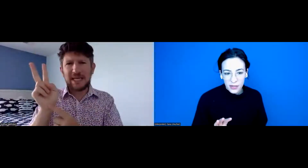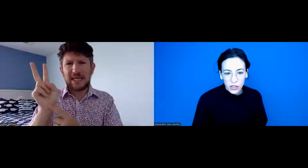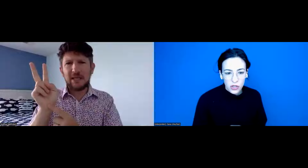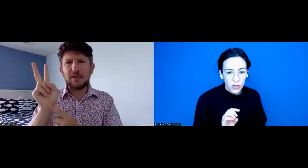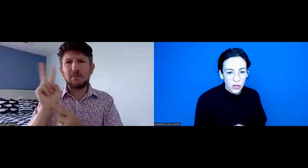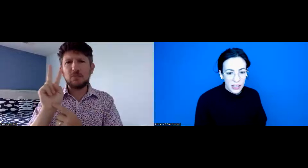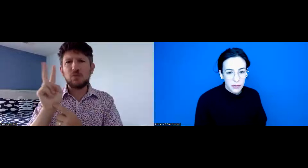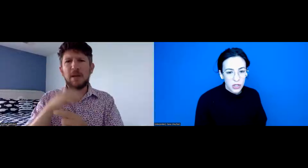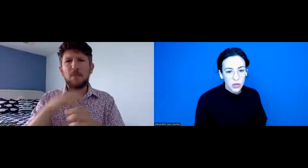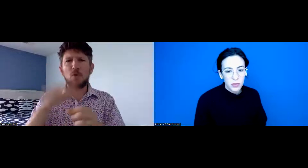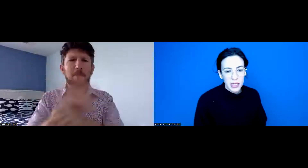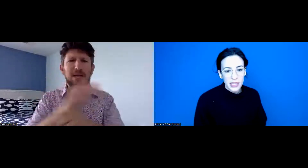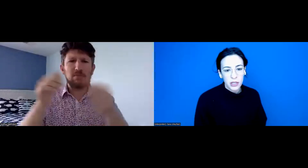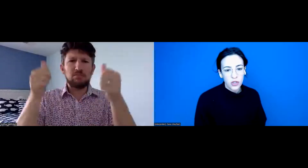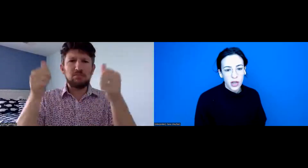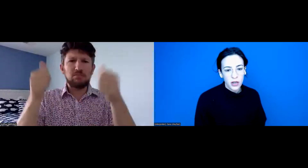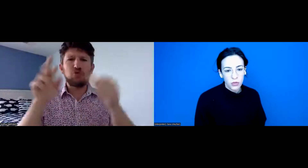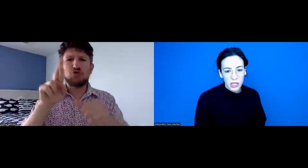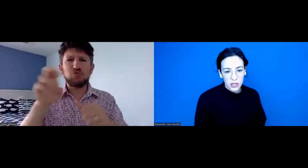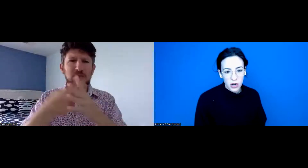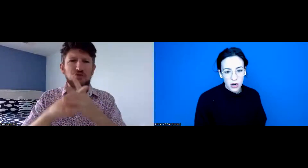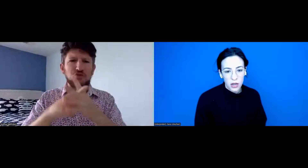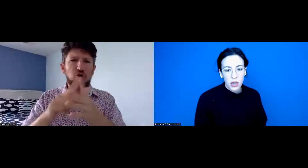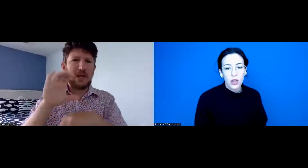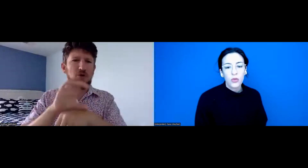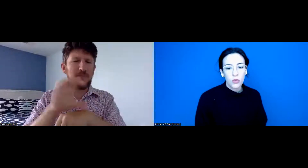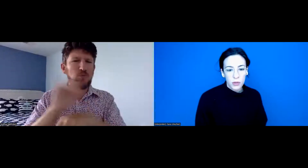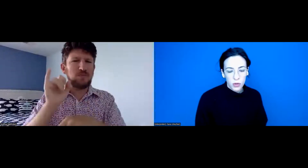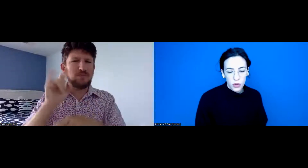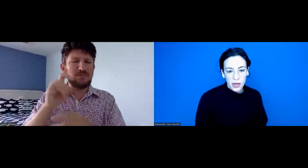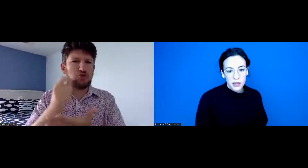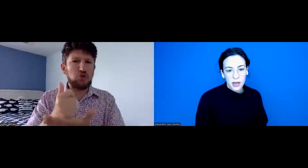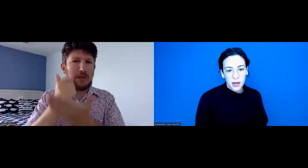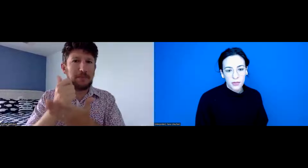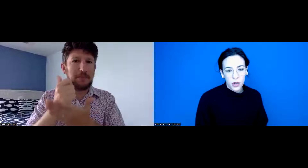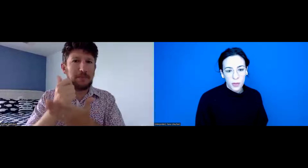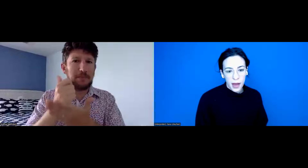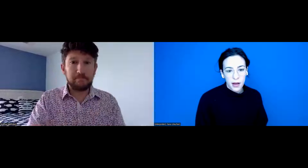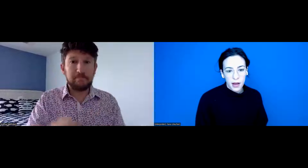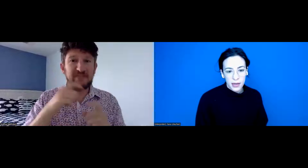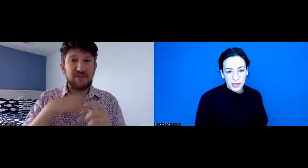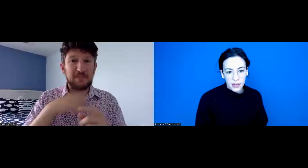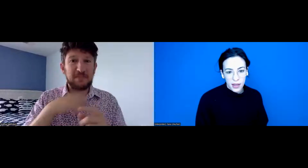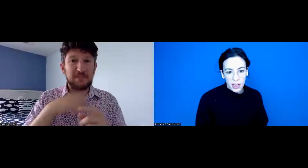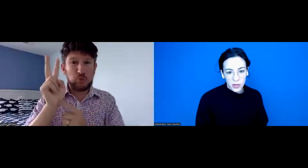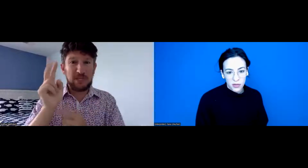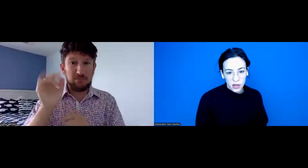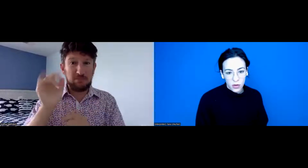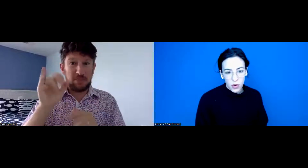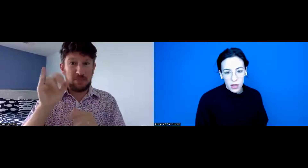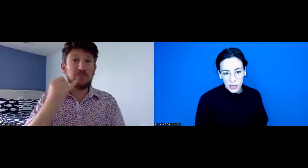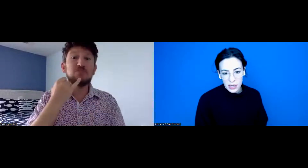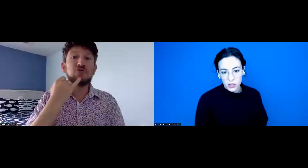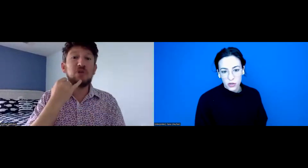pixelation is difficult. So if you could give me 2 minutes, I'm going to try to restart, reboot, and jump back on, see if that helps the